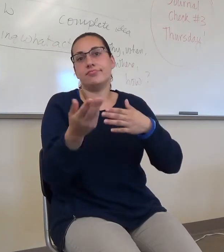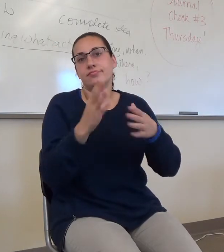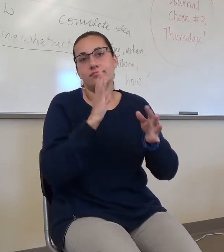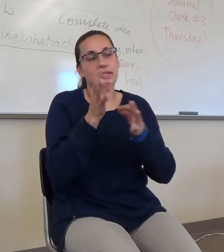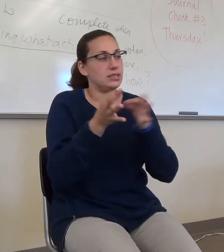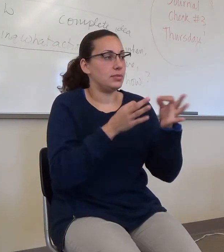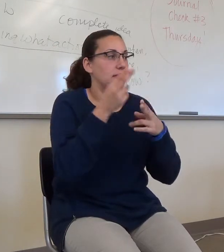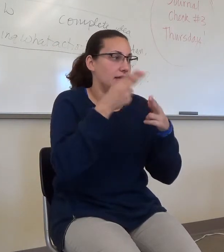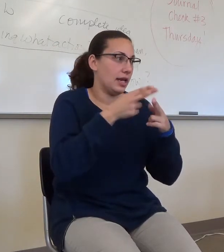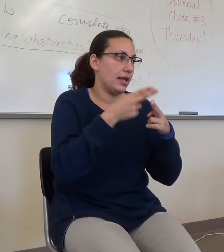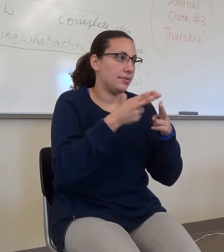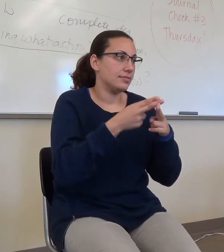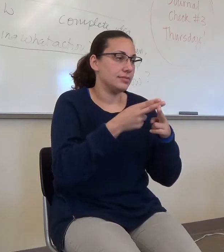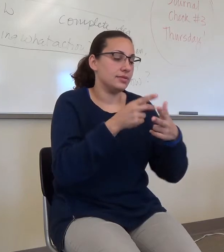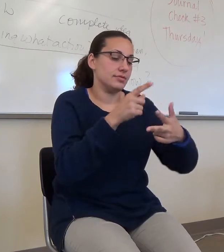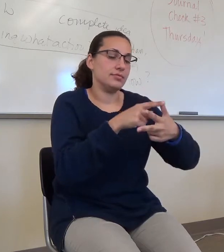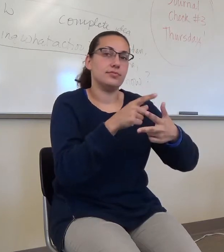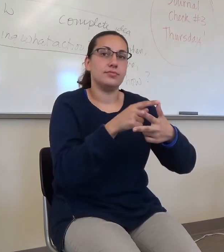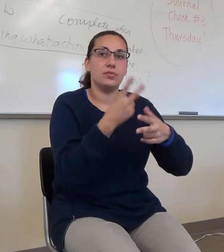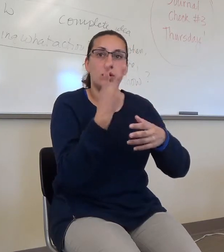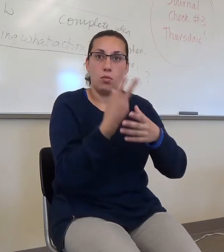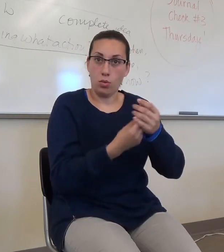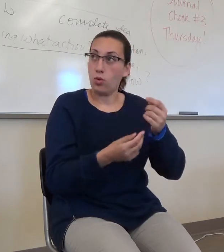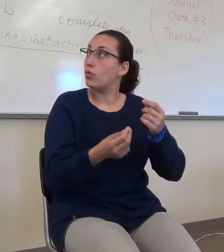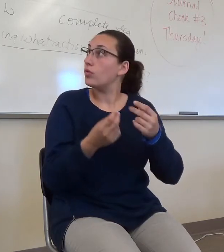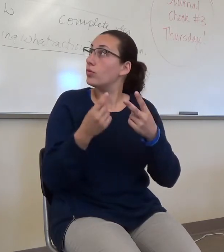They are both moons. They.